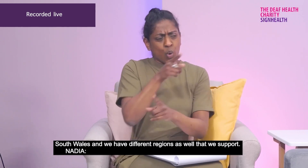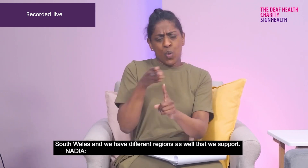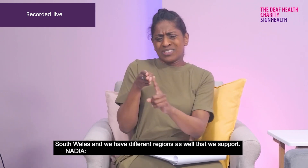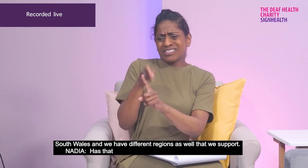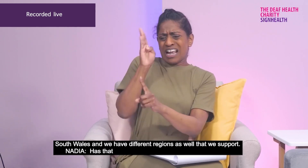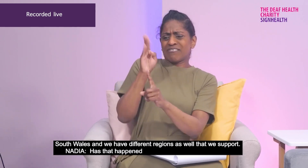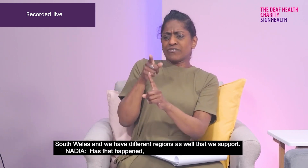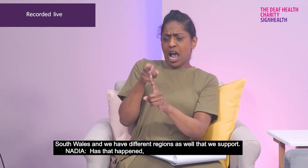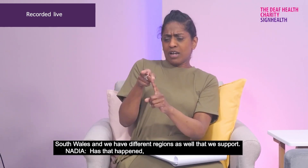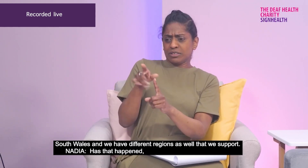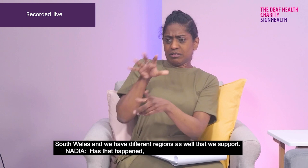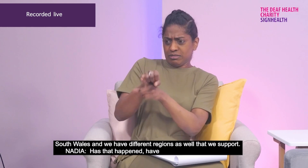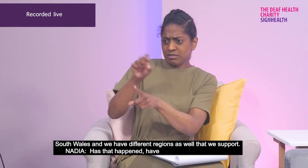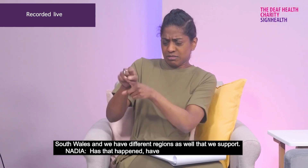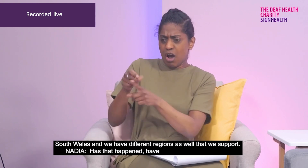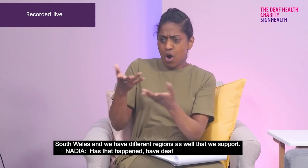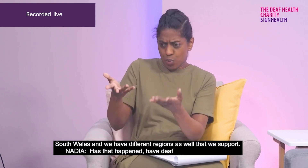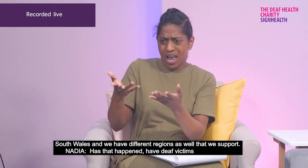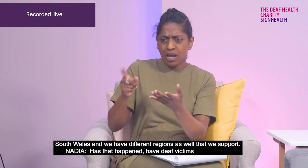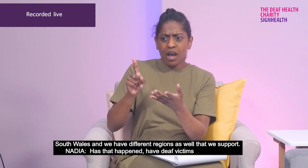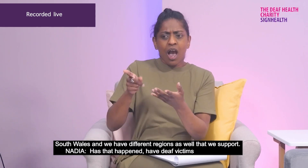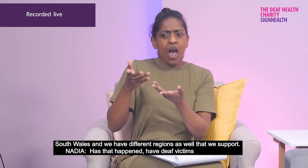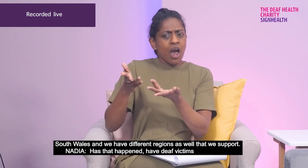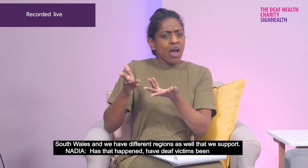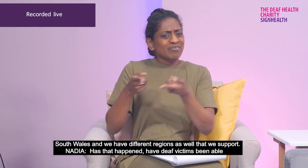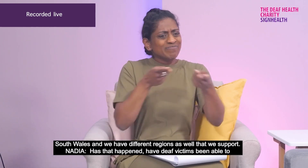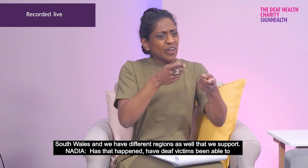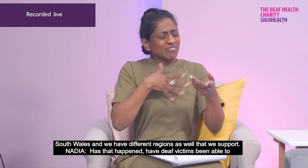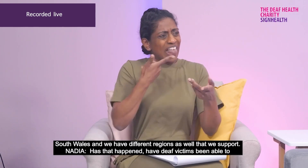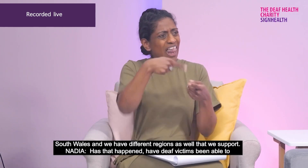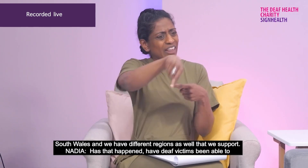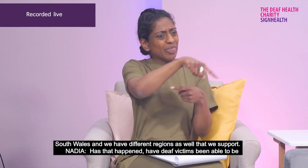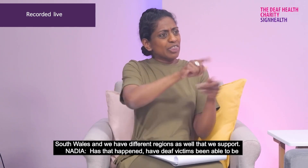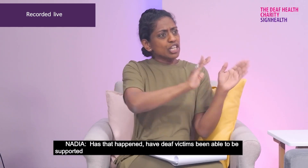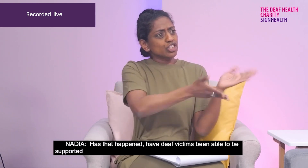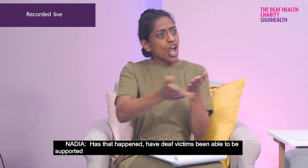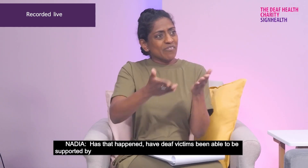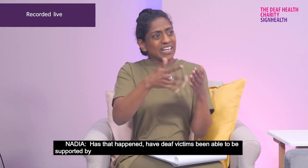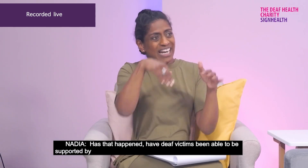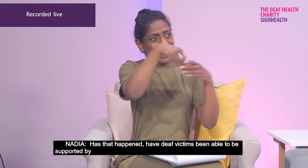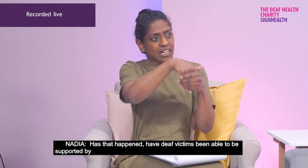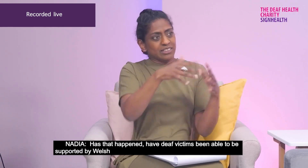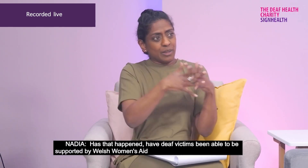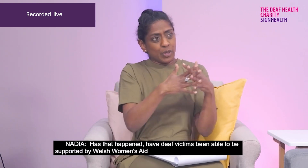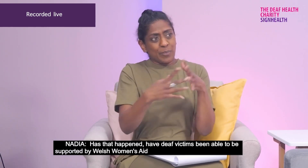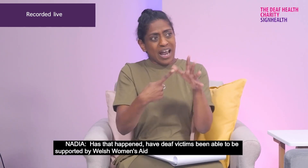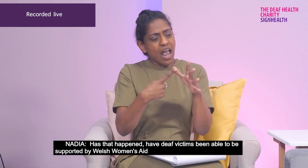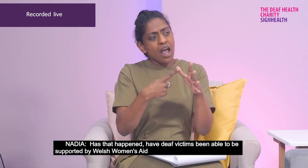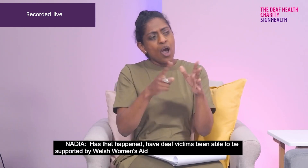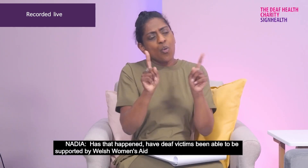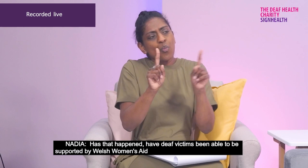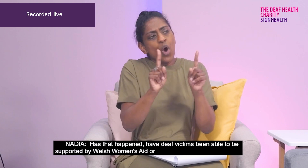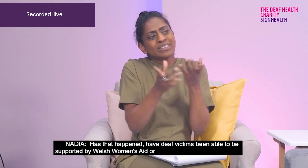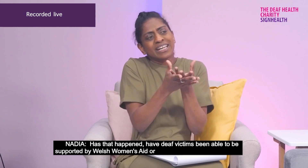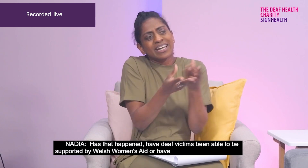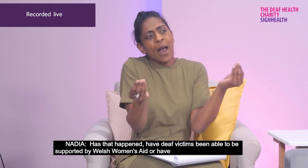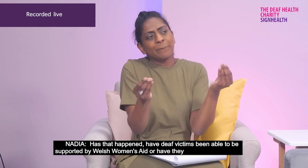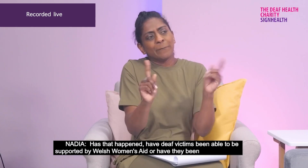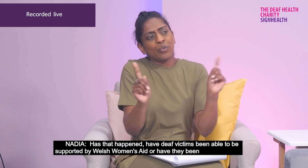So has that happened? Has deaf victims been able to be supported by Welsh Women's Aid, or have they been